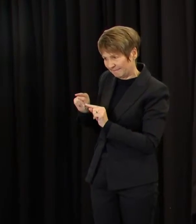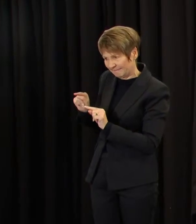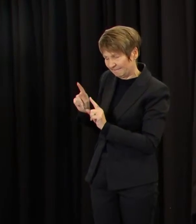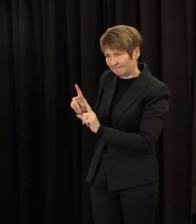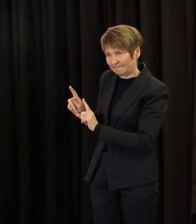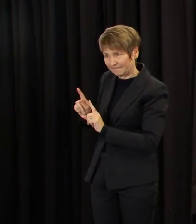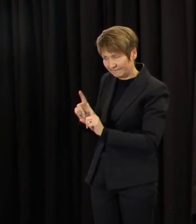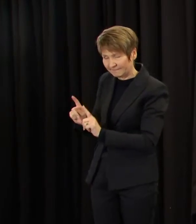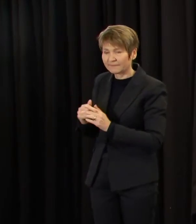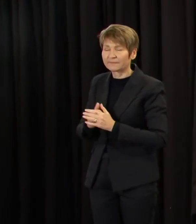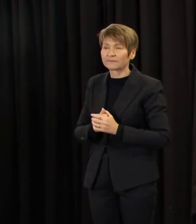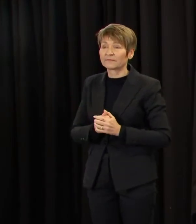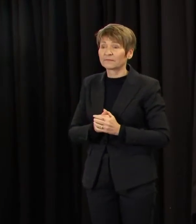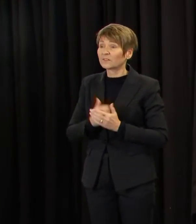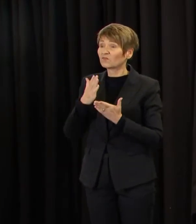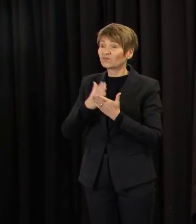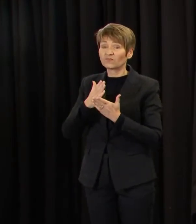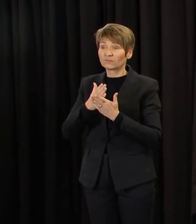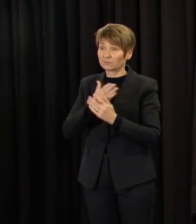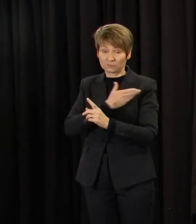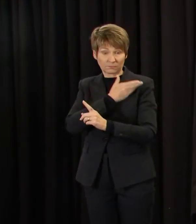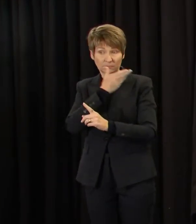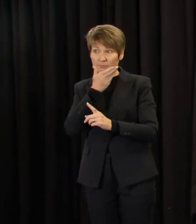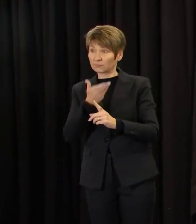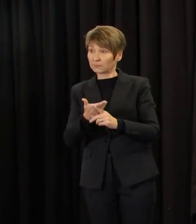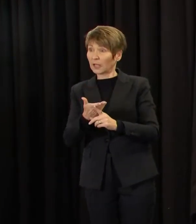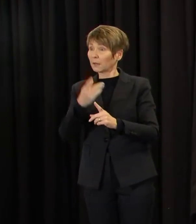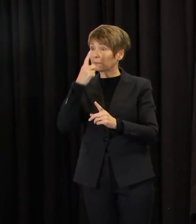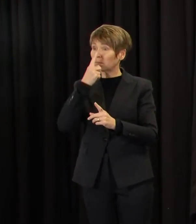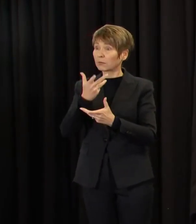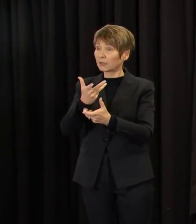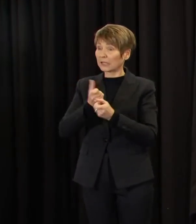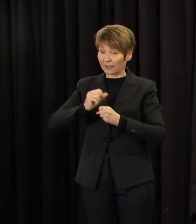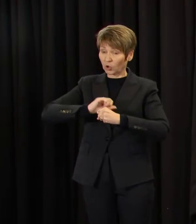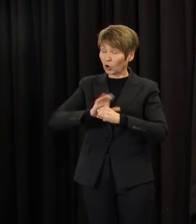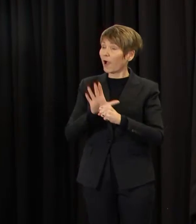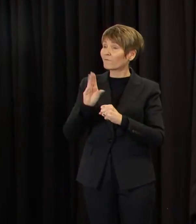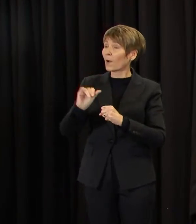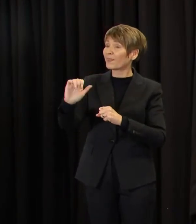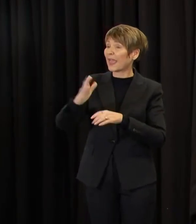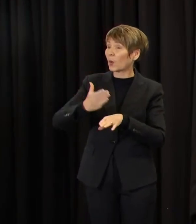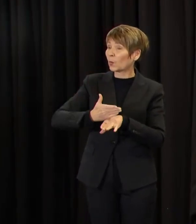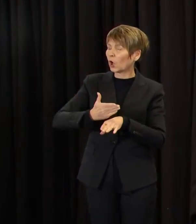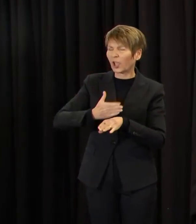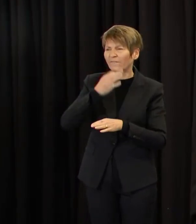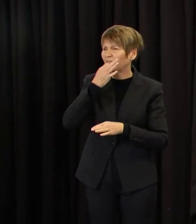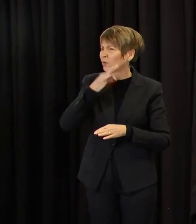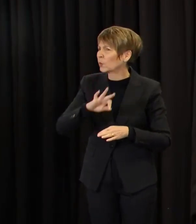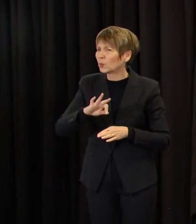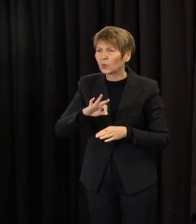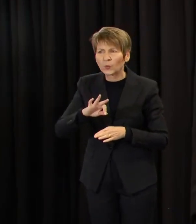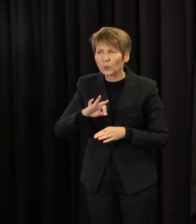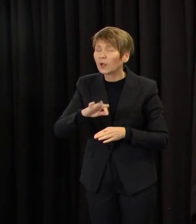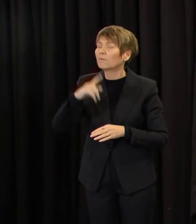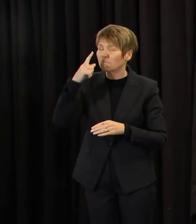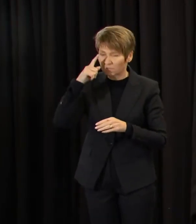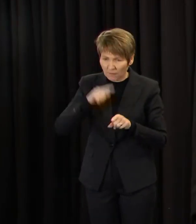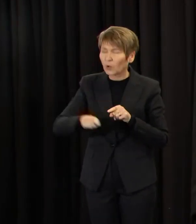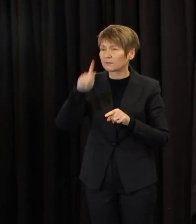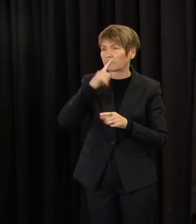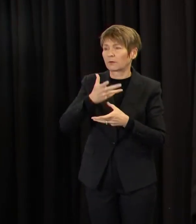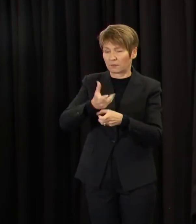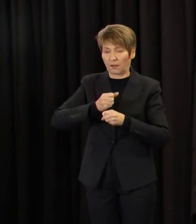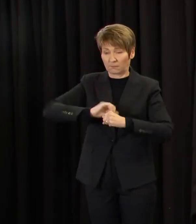limited transmission at work sites. This has been much more an outbreak of schools in the first phase, and then households, transmission happening through